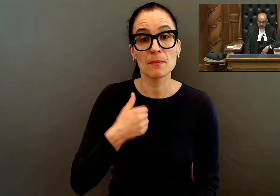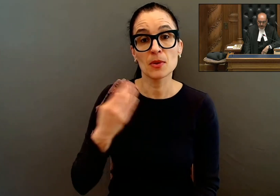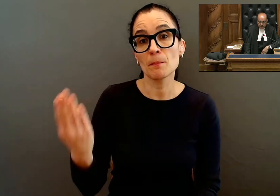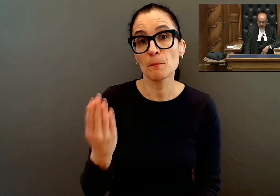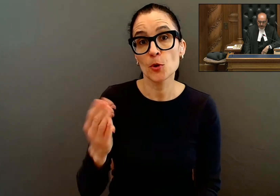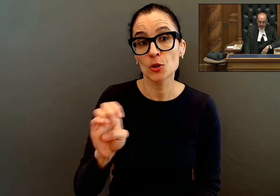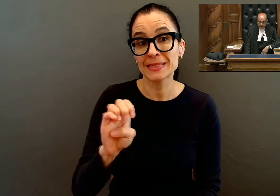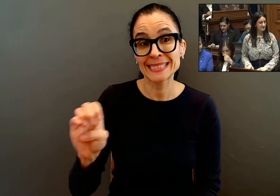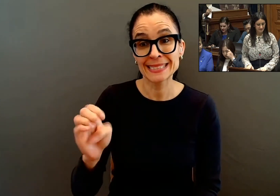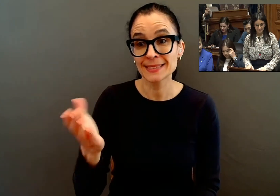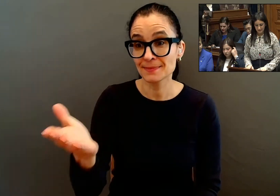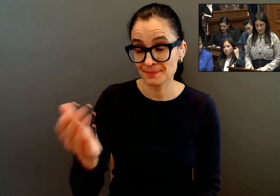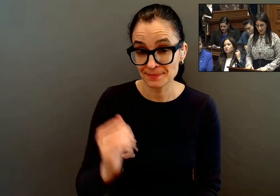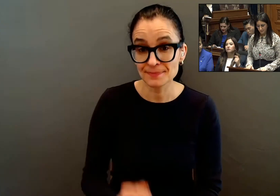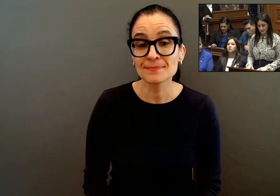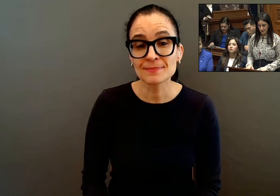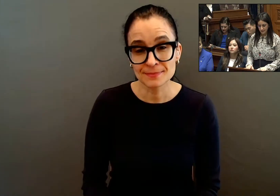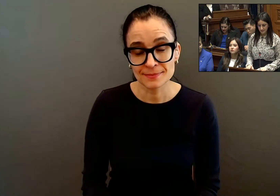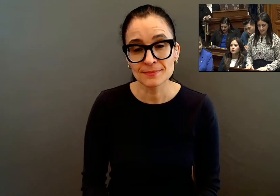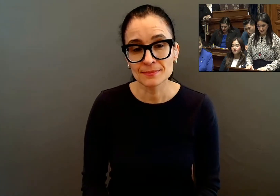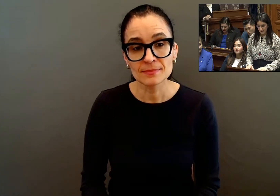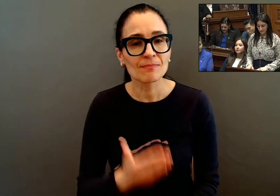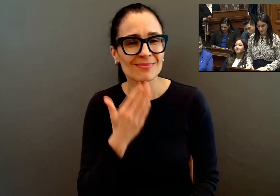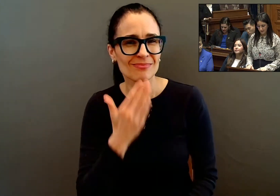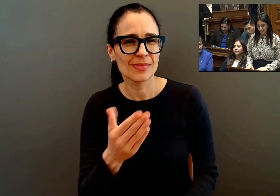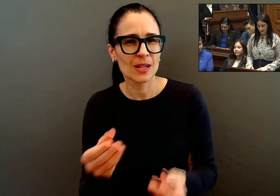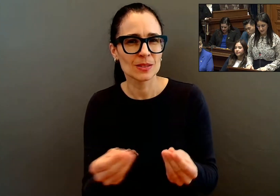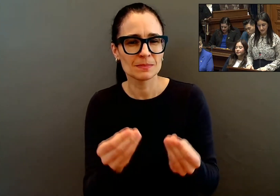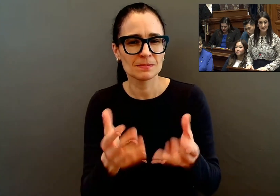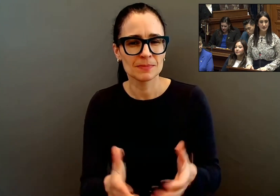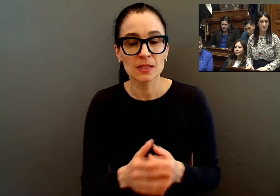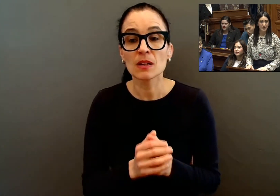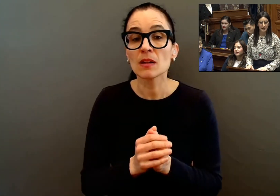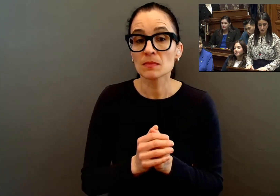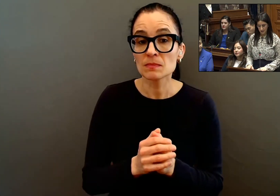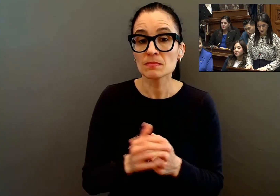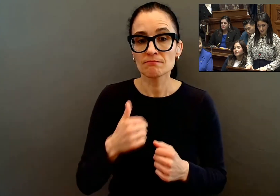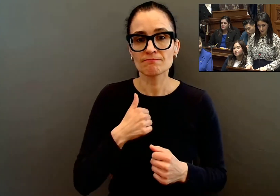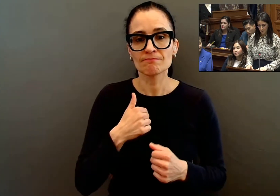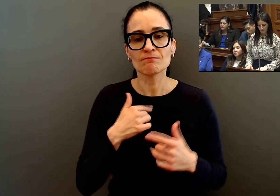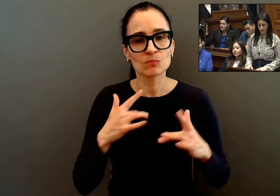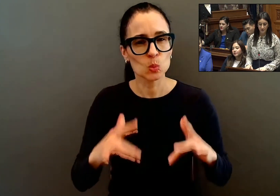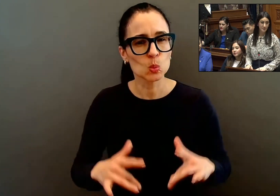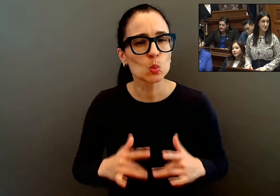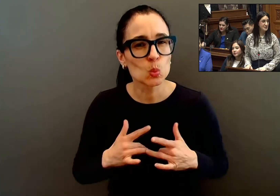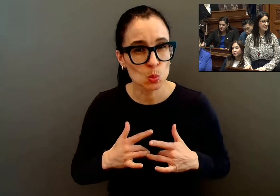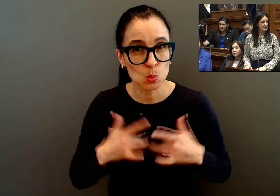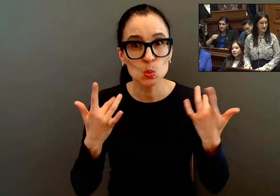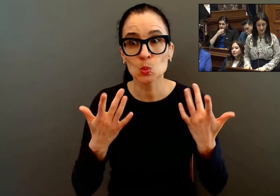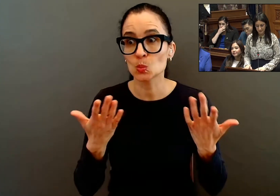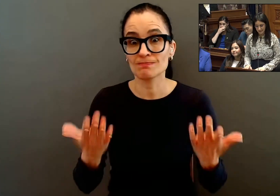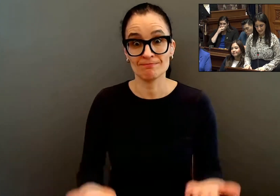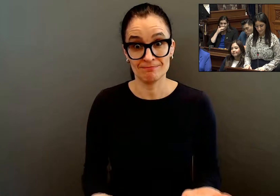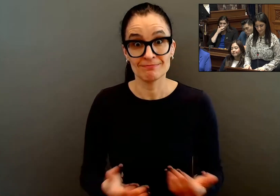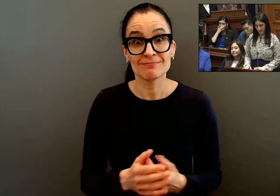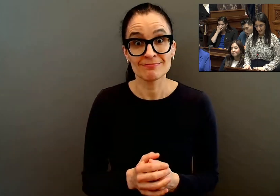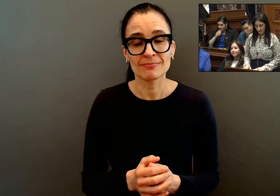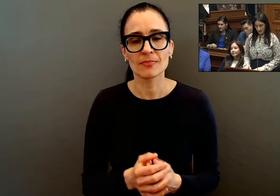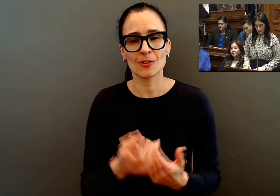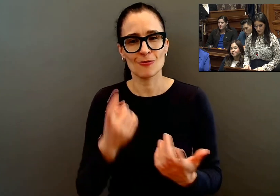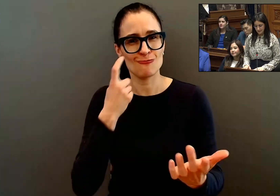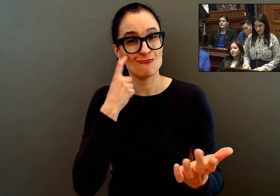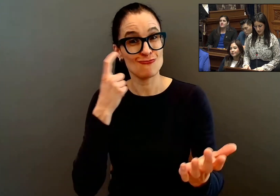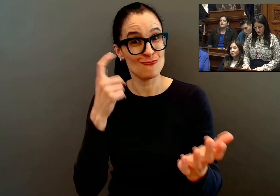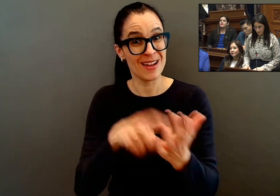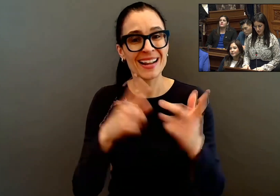Thank you, Mr. Speaker. I'm delighted to stand to recognize and celebrate Child Care Provider Appreciation Day in BC.